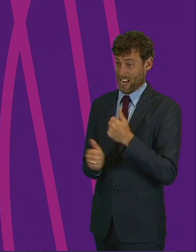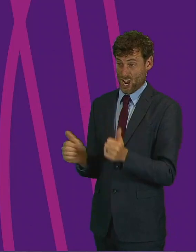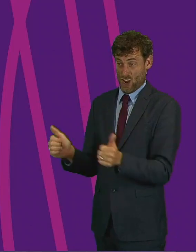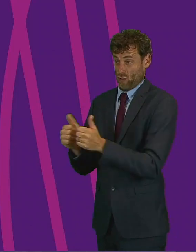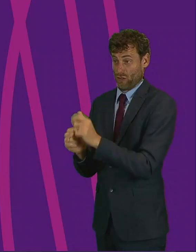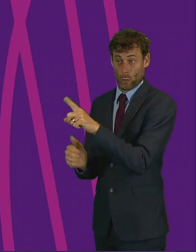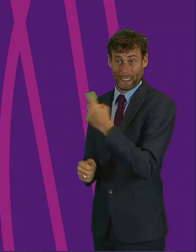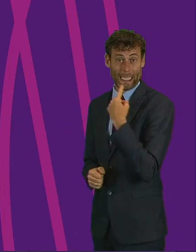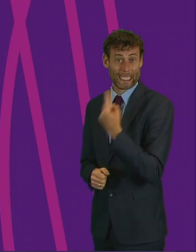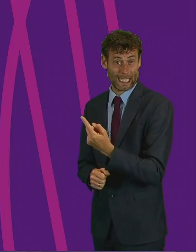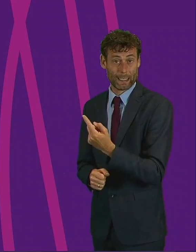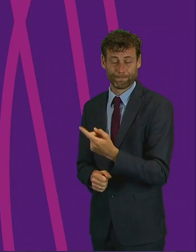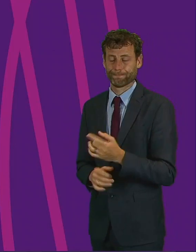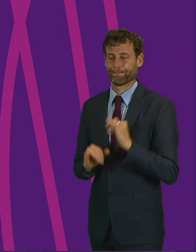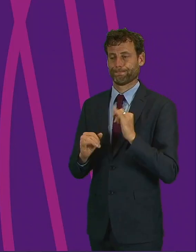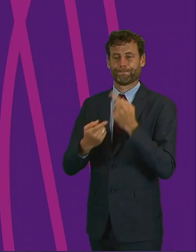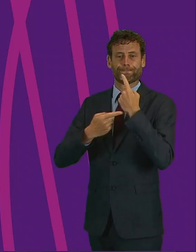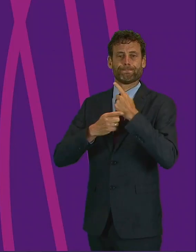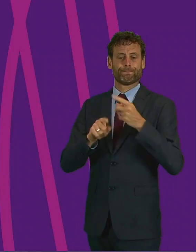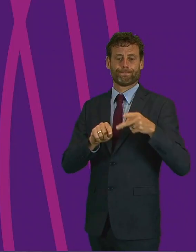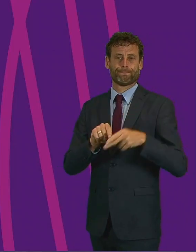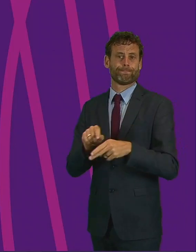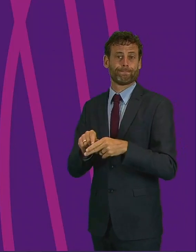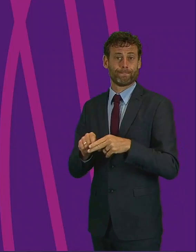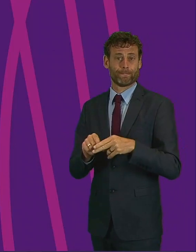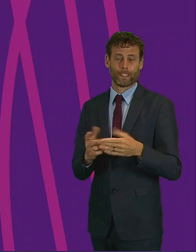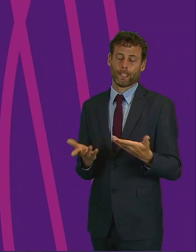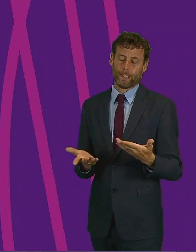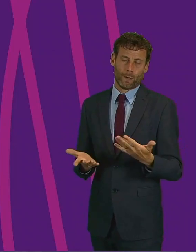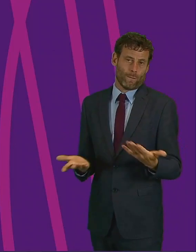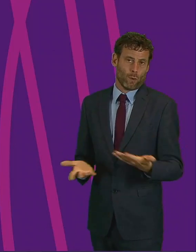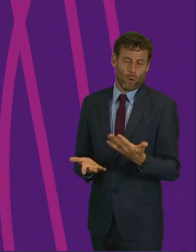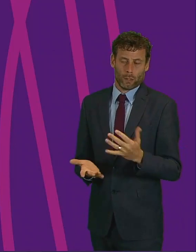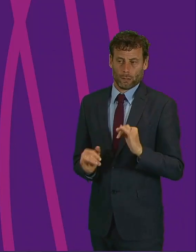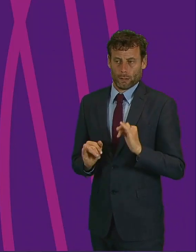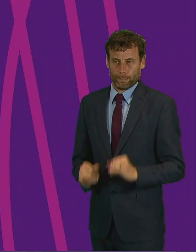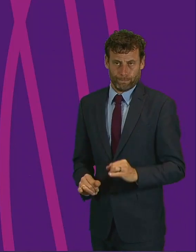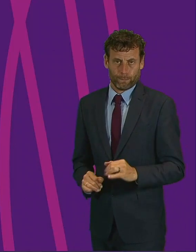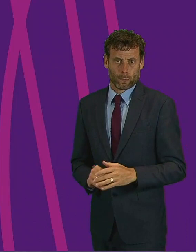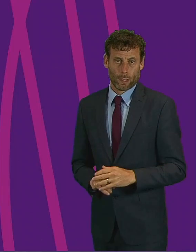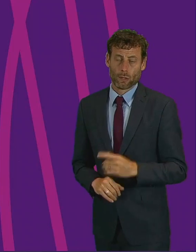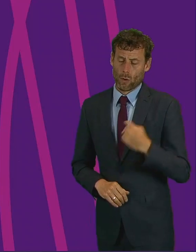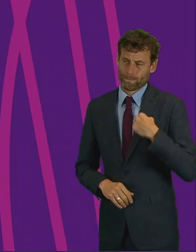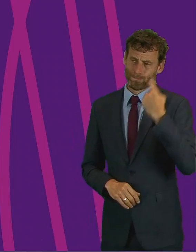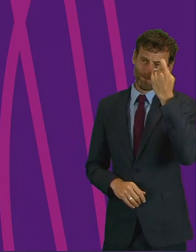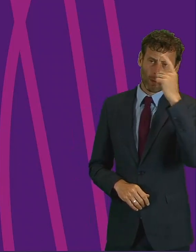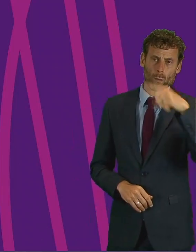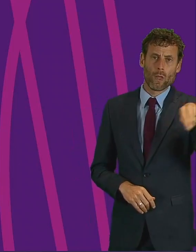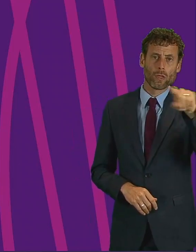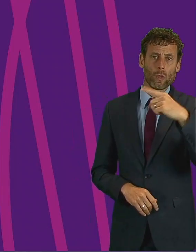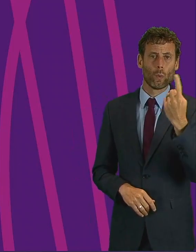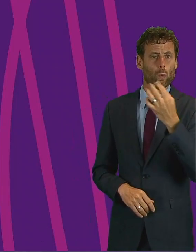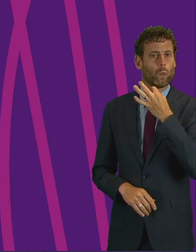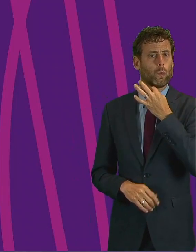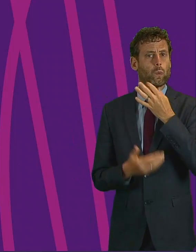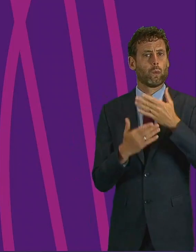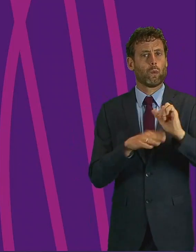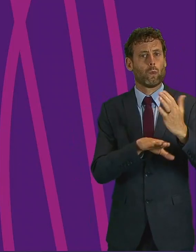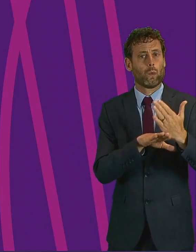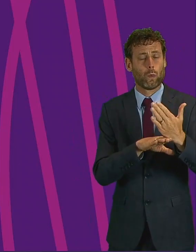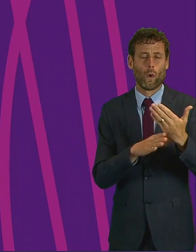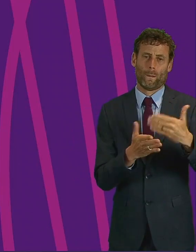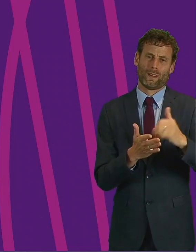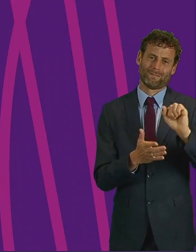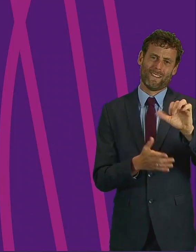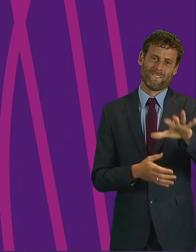said. The news that workers at Rolls-Royce and Shannon will have got this morning is absolutely devastating, and my thoughts are very much with all of them and their families today.